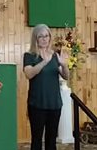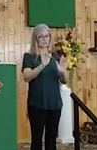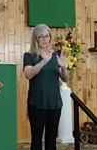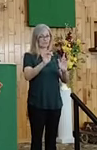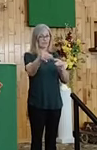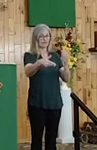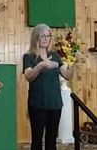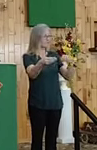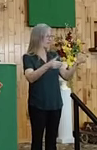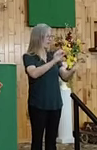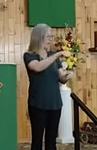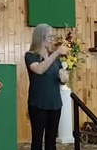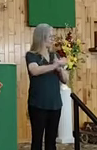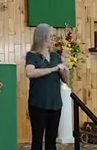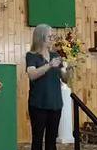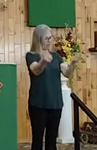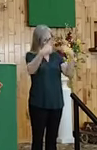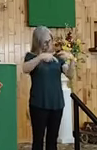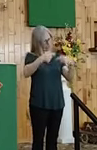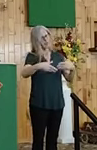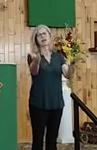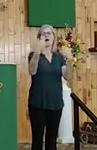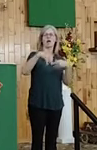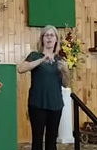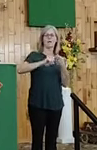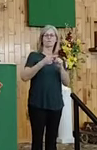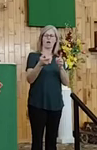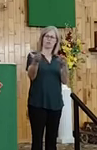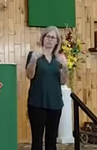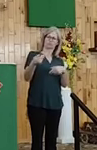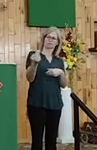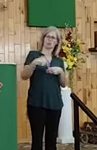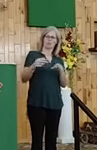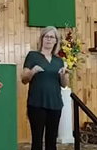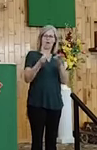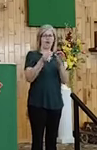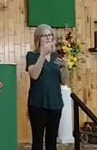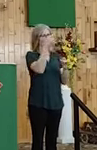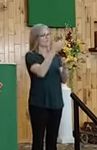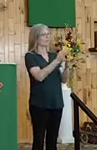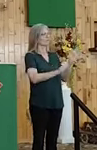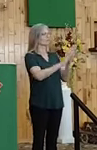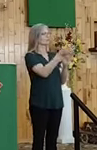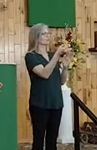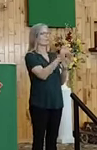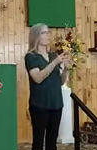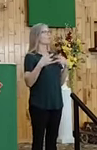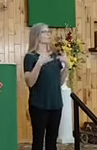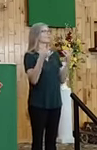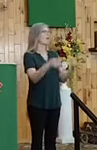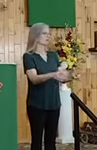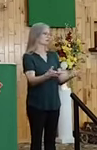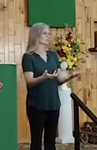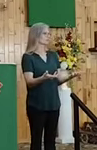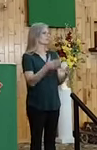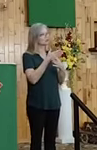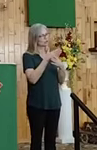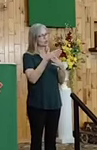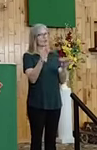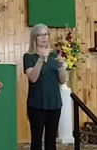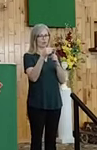Inviting others, bring a friend to Mass, faith formation, or one of our events. Sharing the